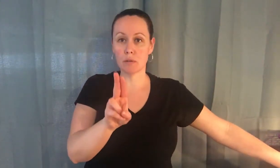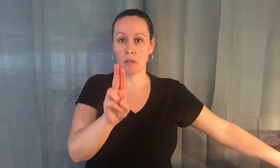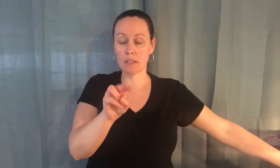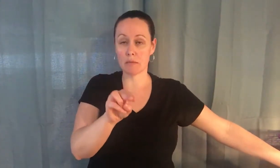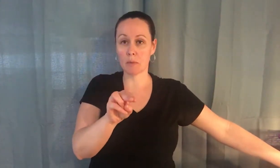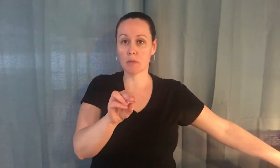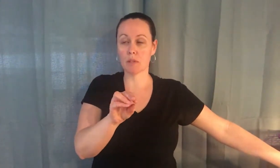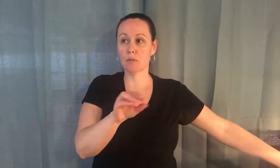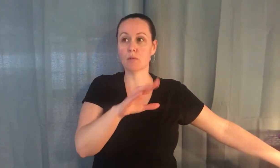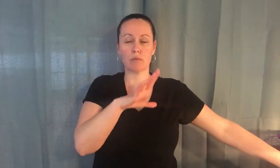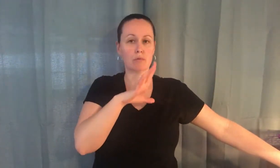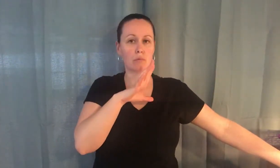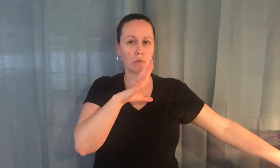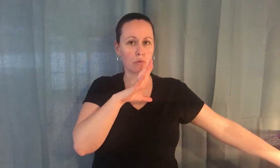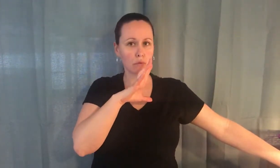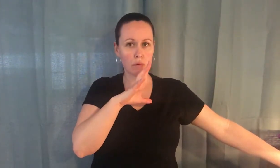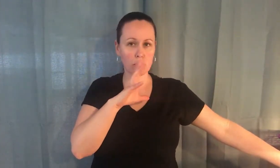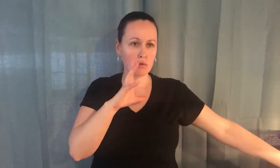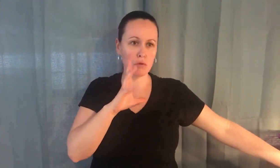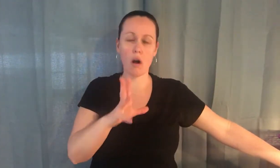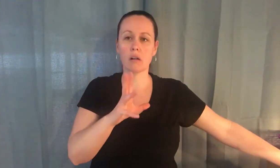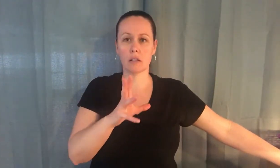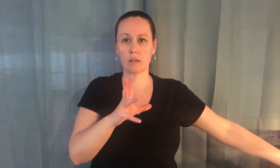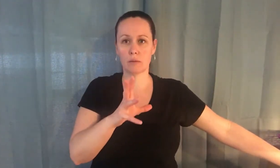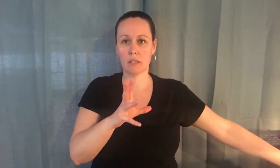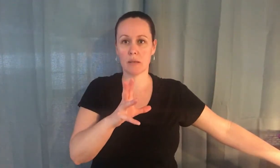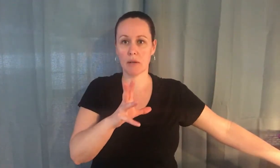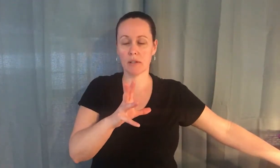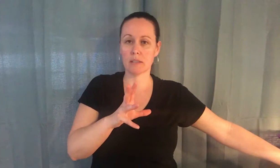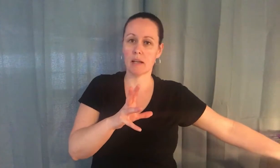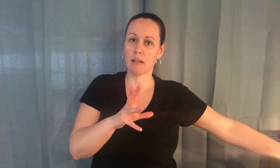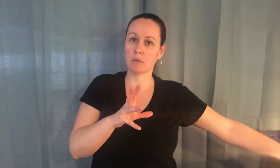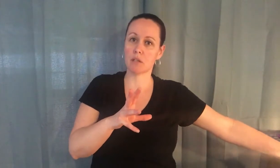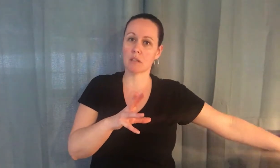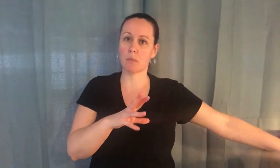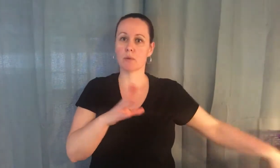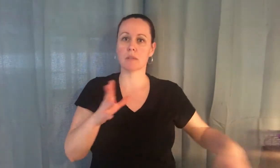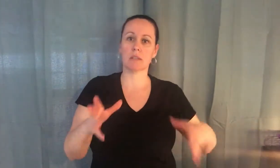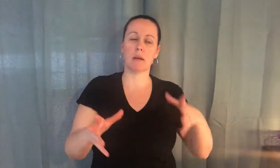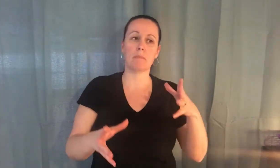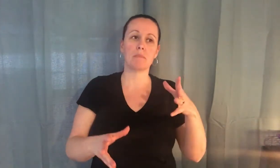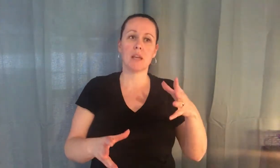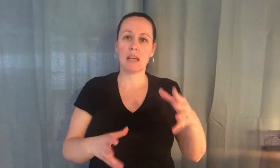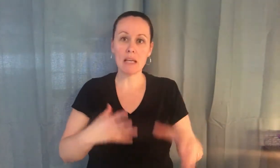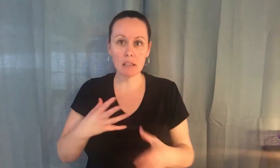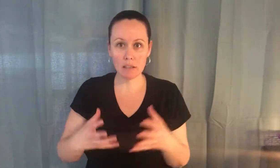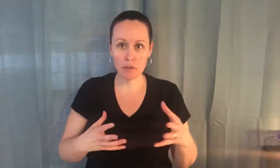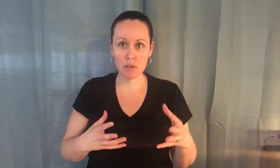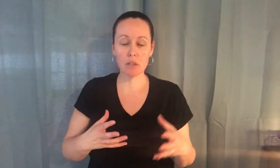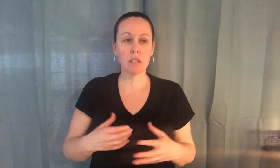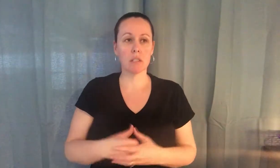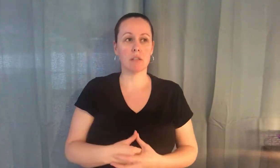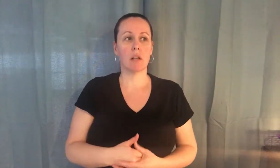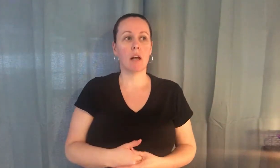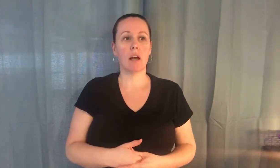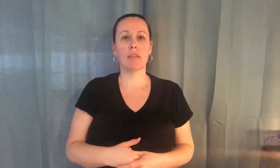a deaf person who strongly uses American Sign Language as opposed to some English, they